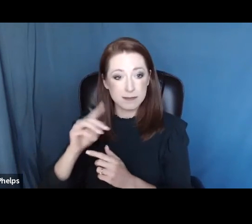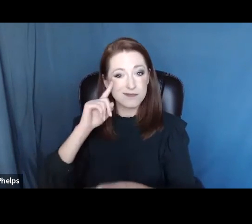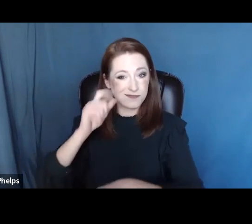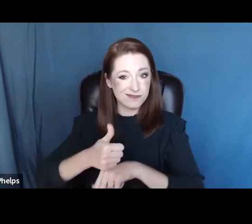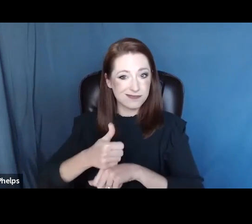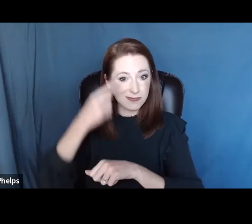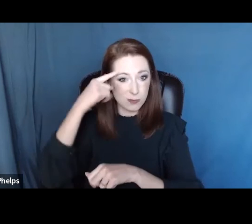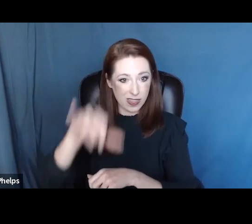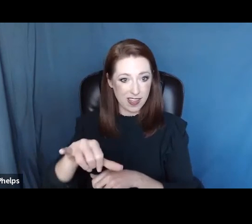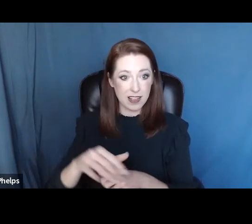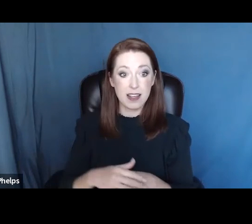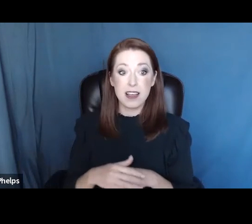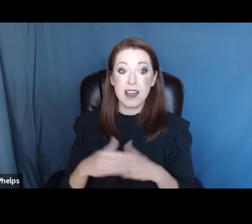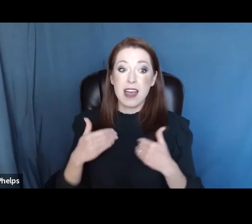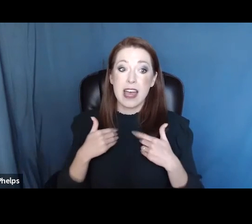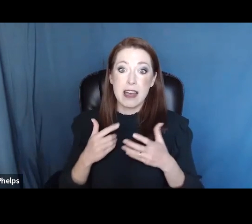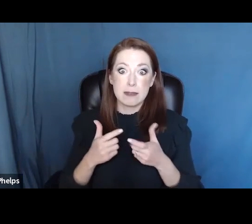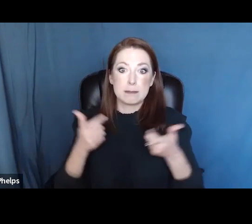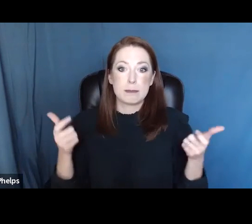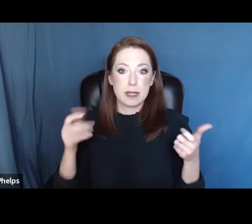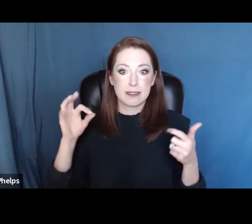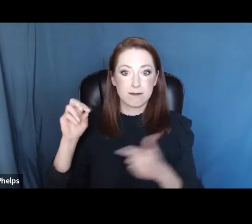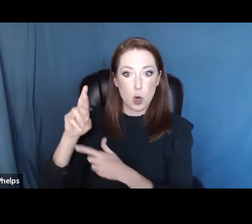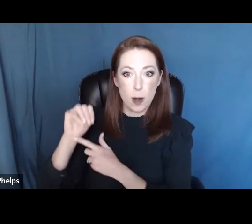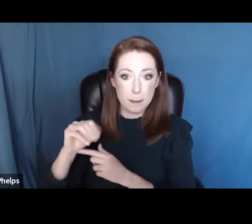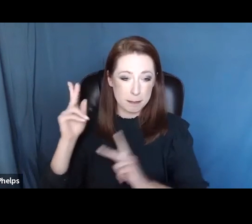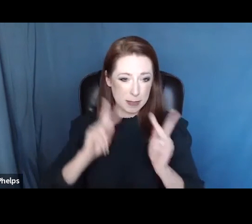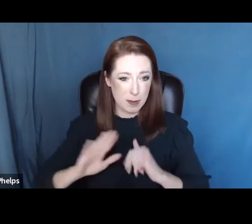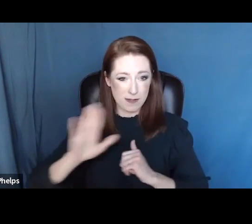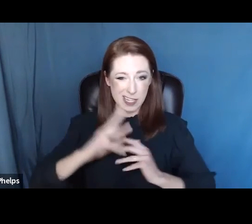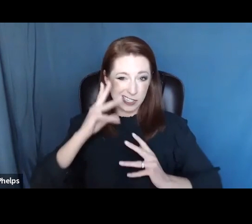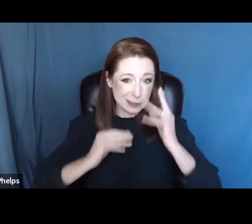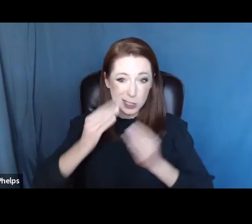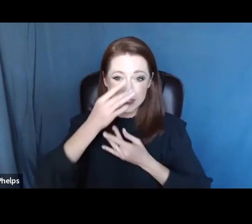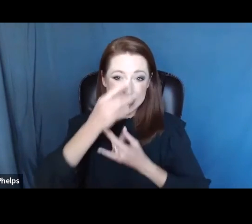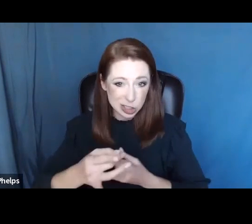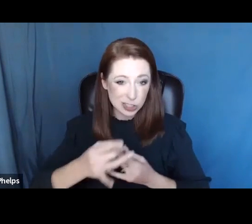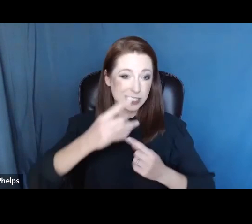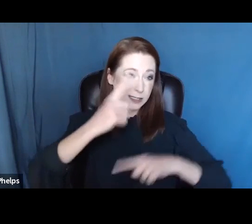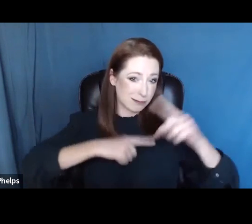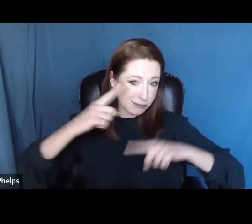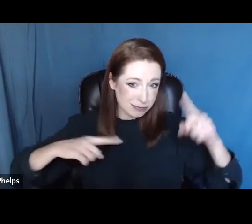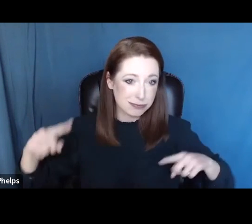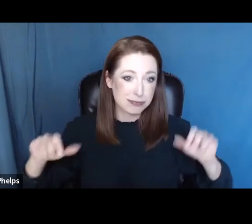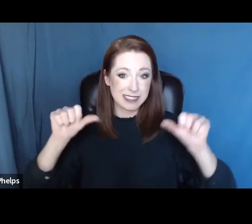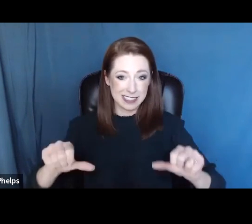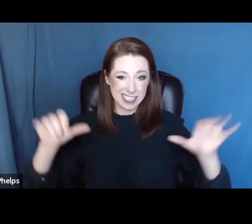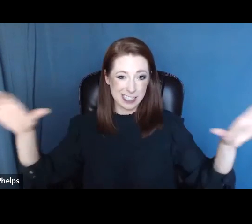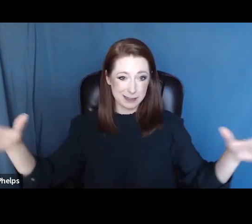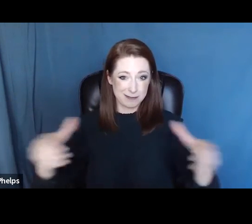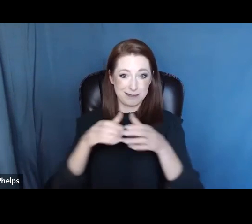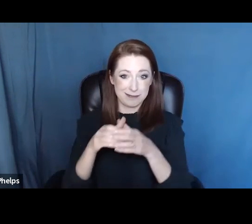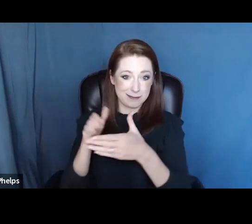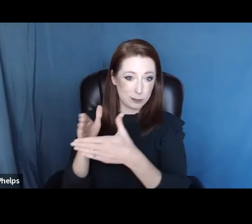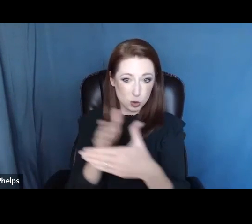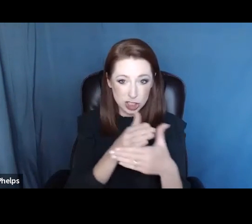And that we'll have a wide enough forum where folks with various different interests can come together and we can share what we're learning together, but